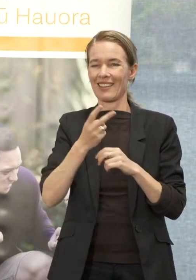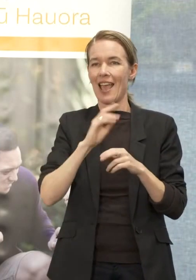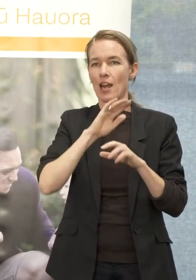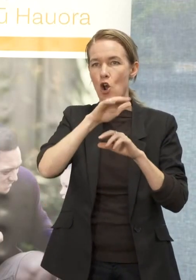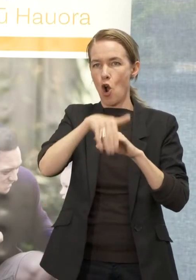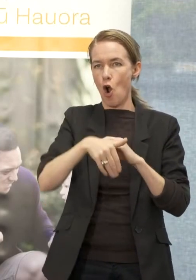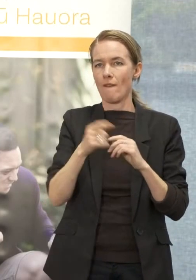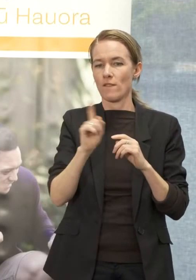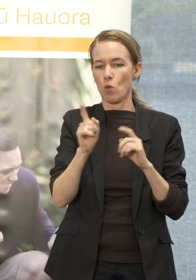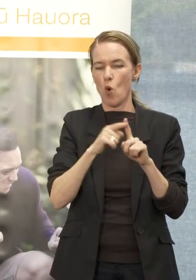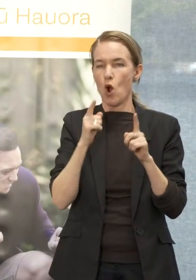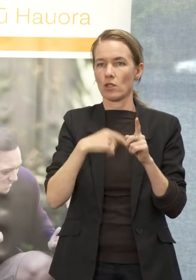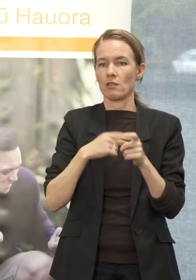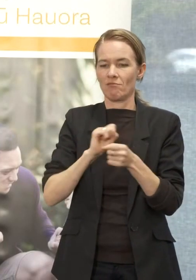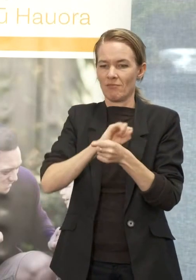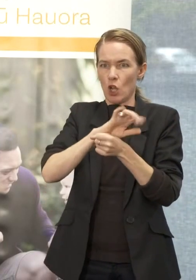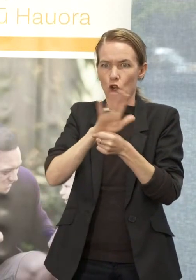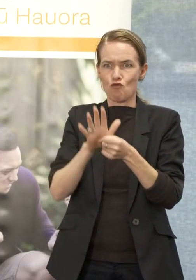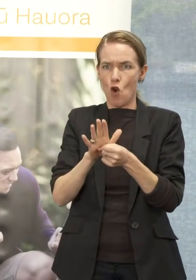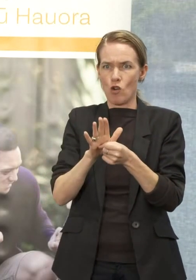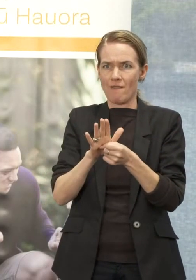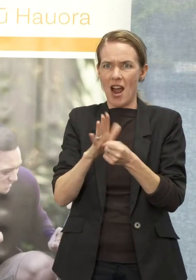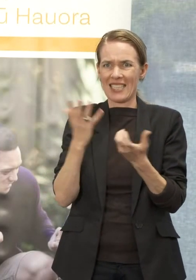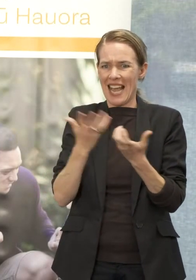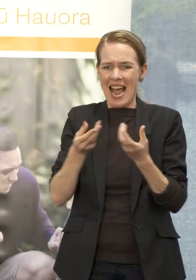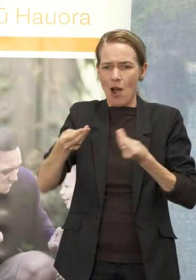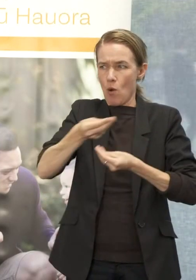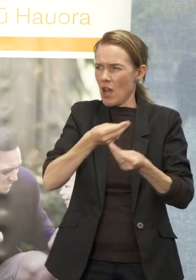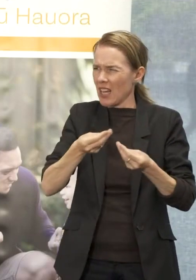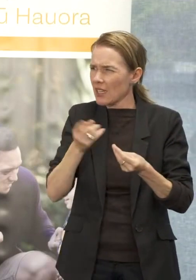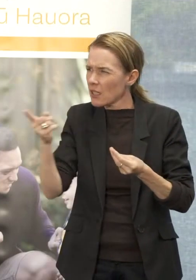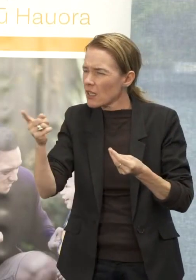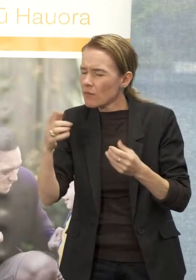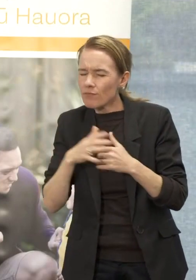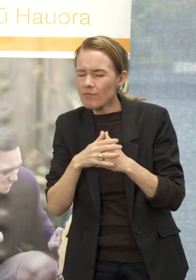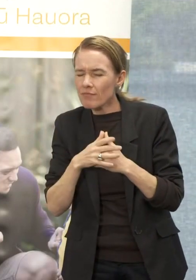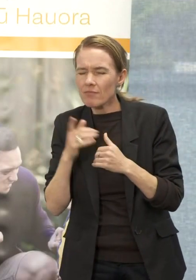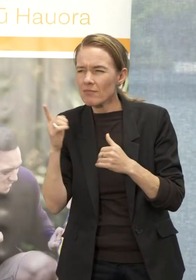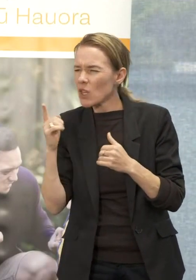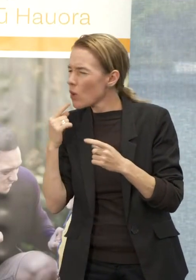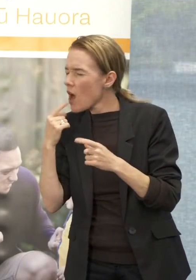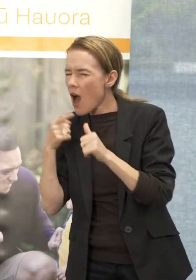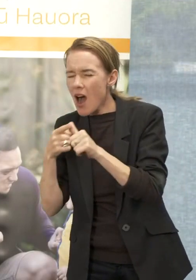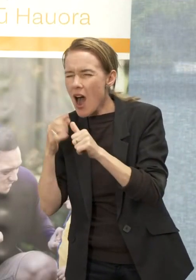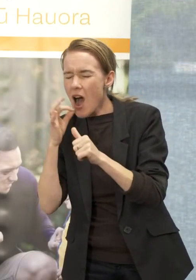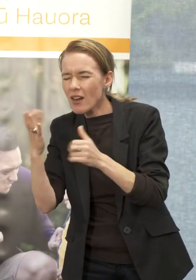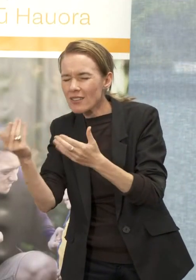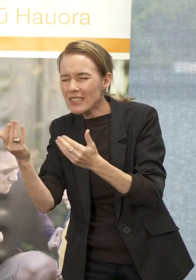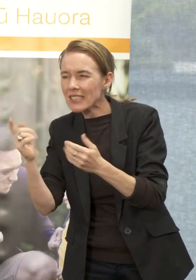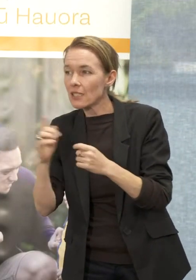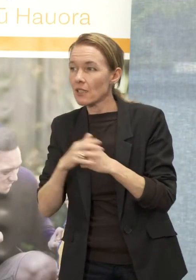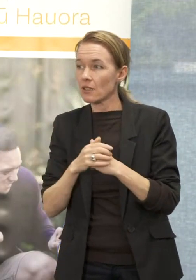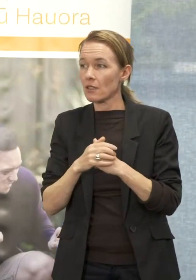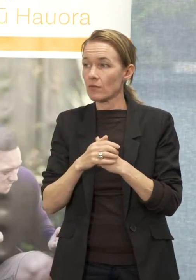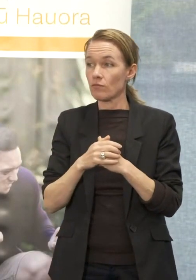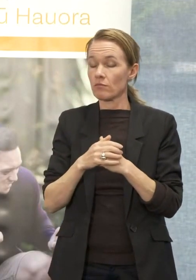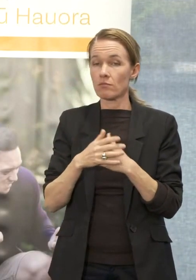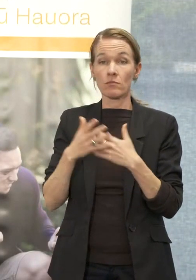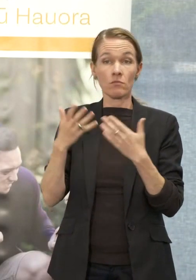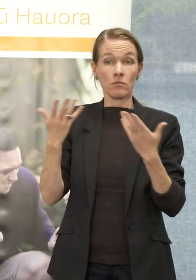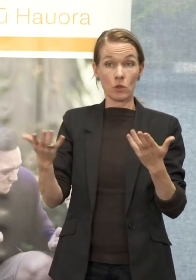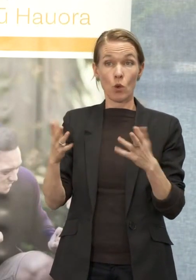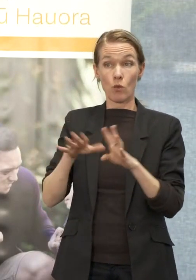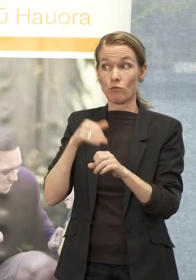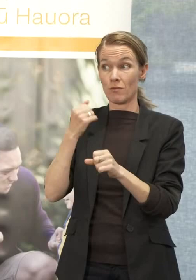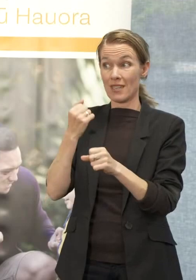a unknown source Or just community someone transmission. who had COVID in the community, like for example the